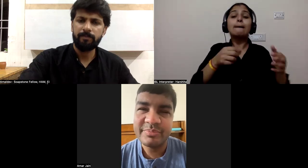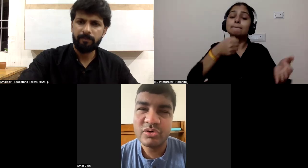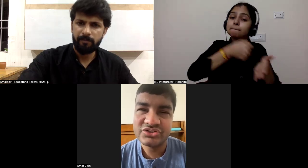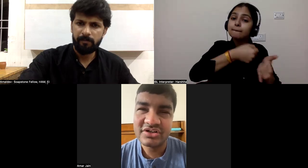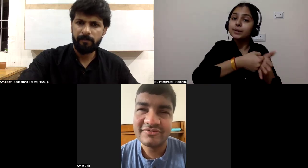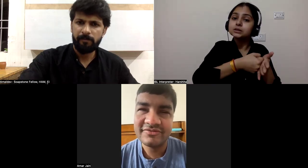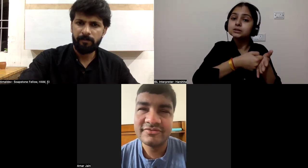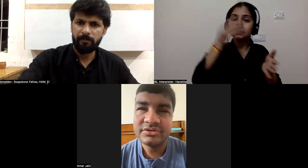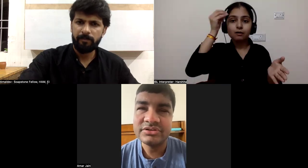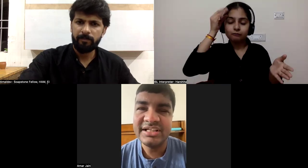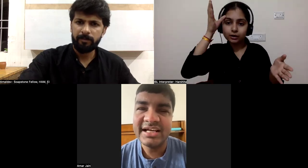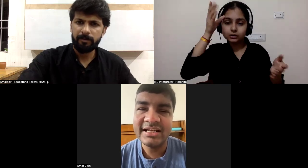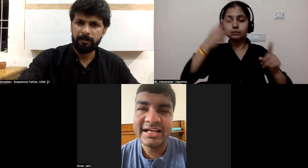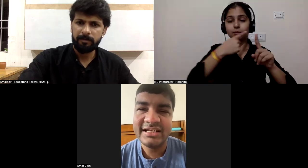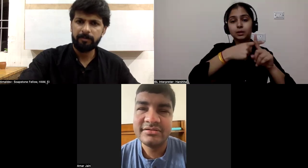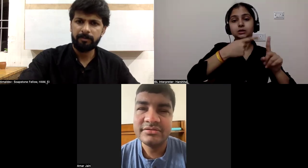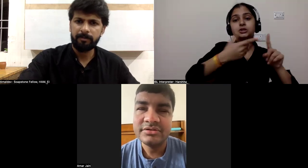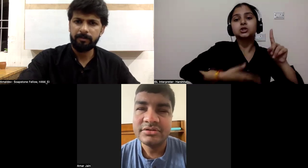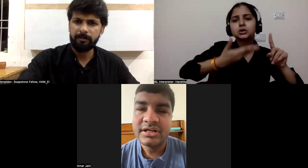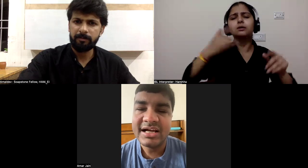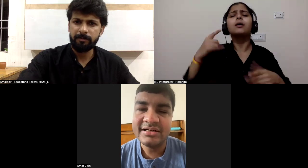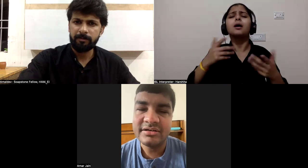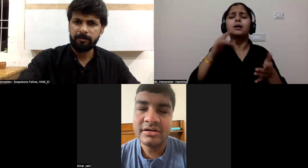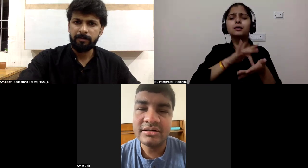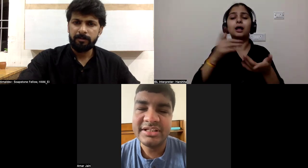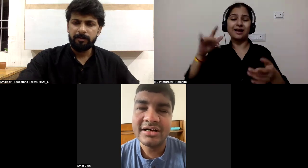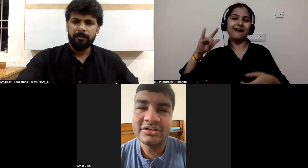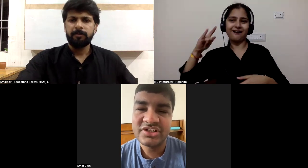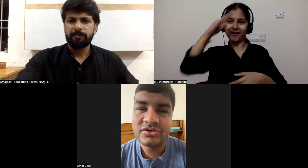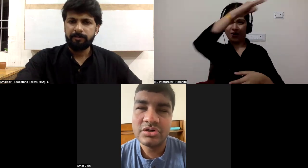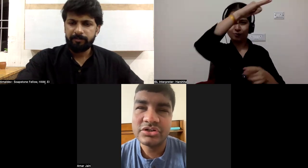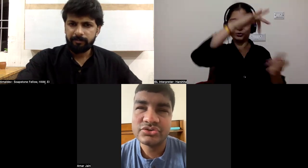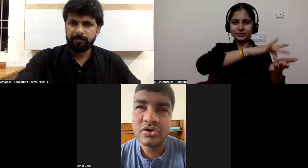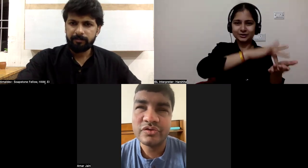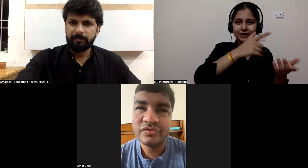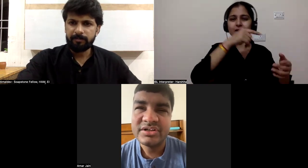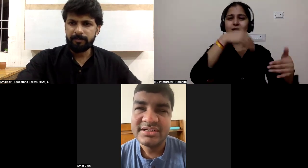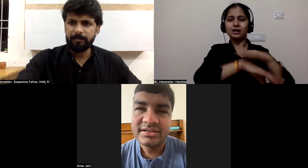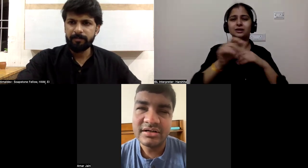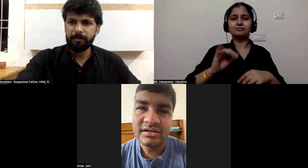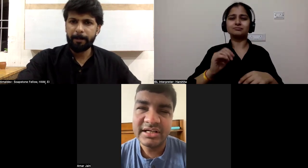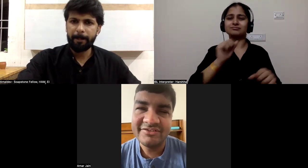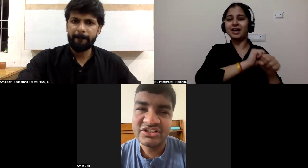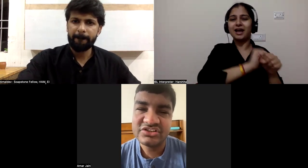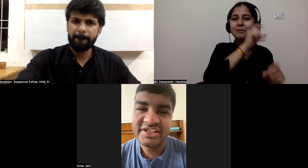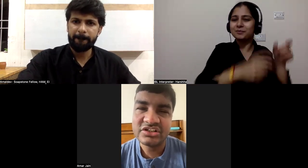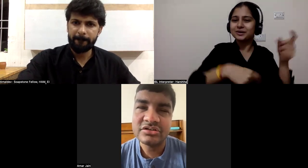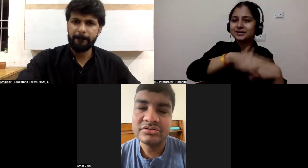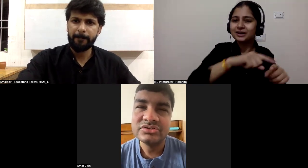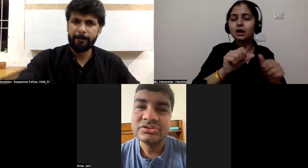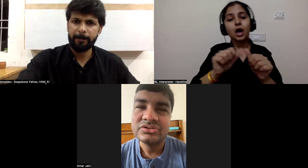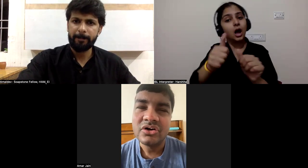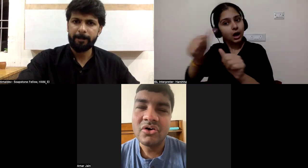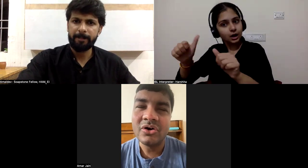the airport staff, the airline, and the other stakeholders of aviation